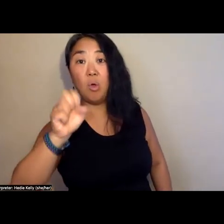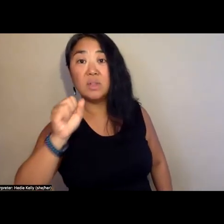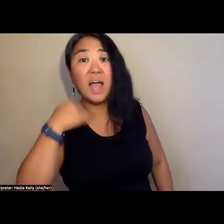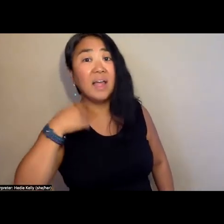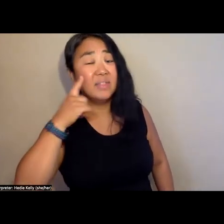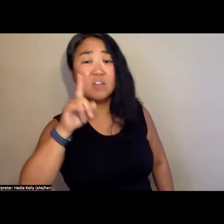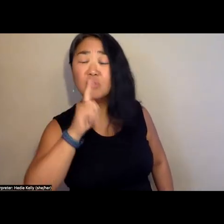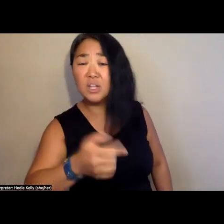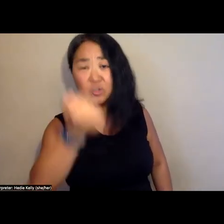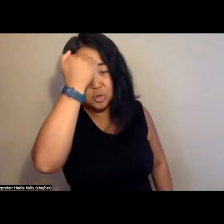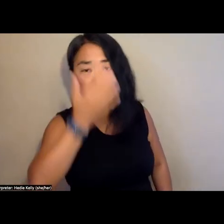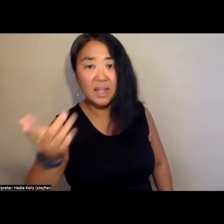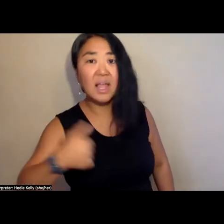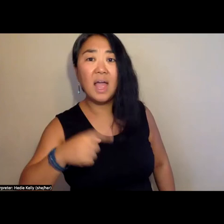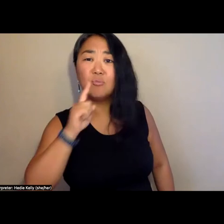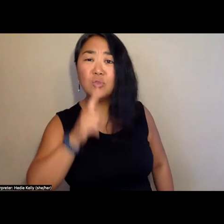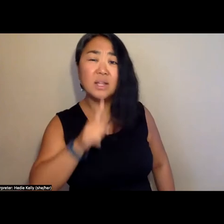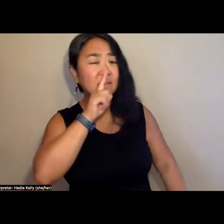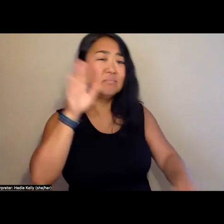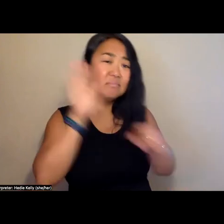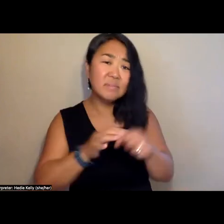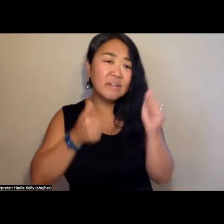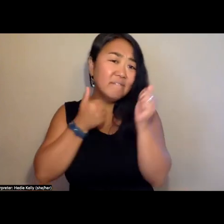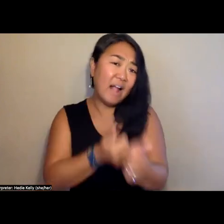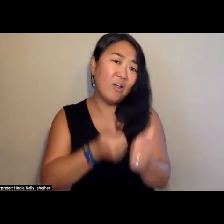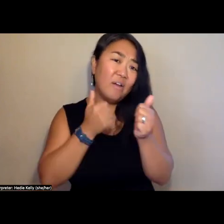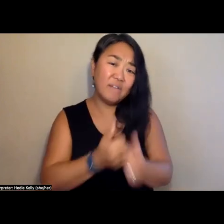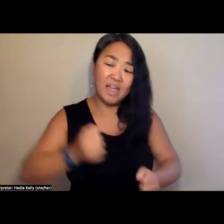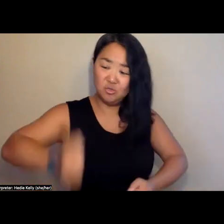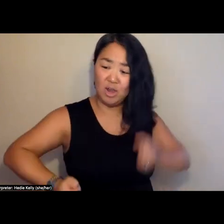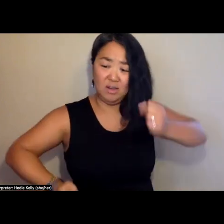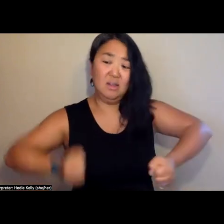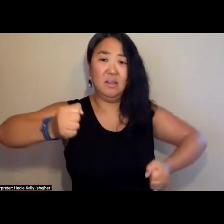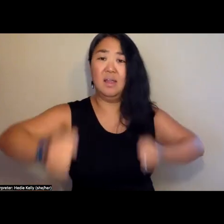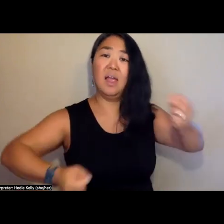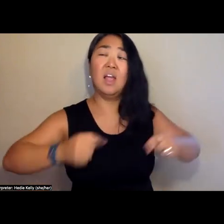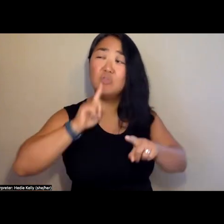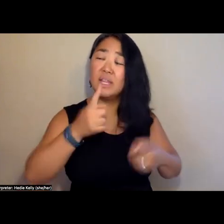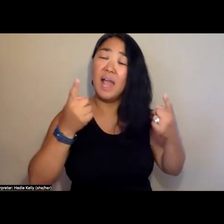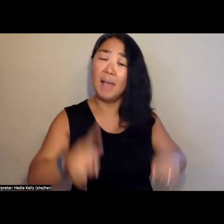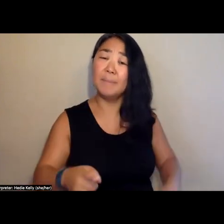I'm a total devotee of trekking poles and have been since I was much younger.